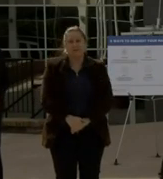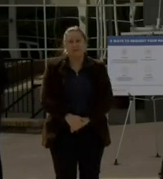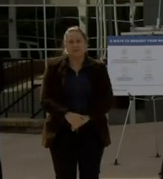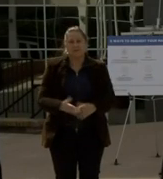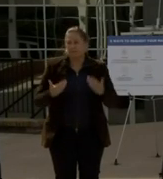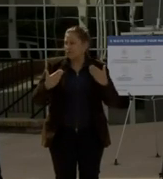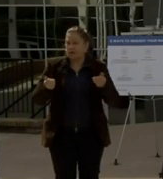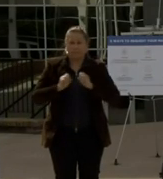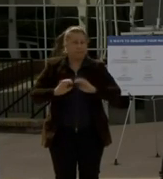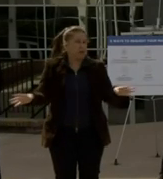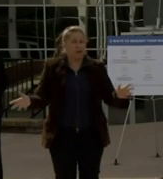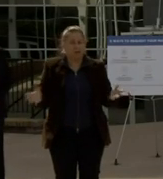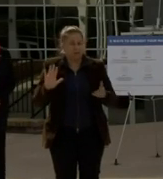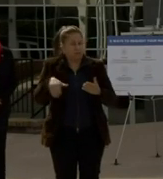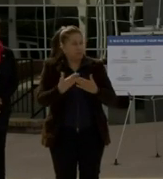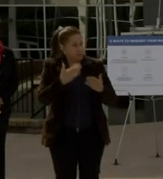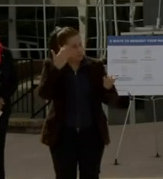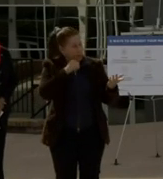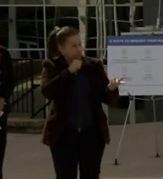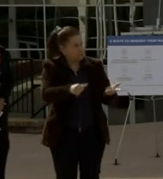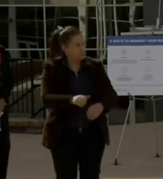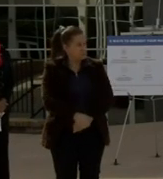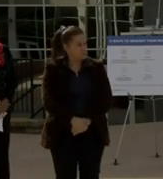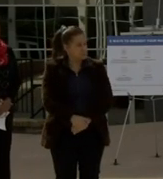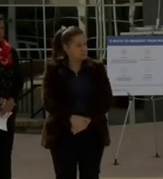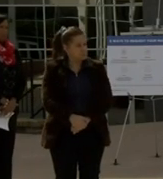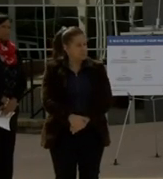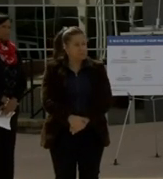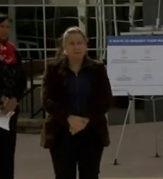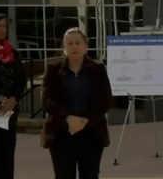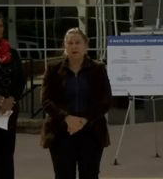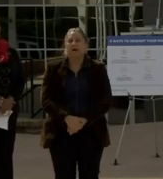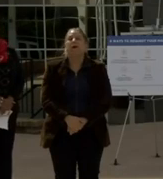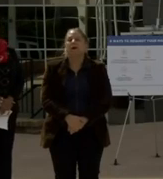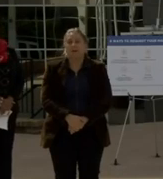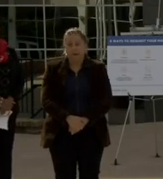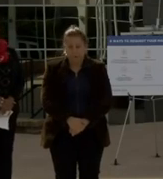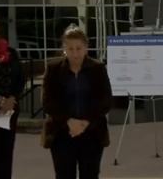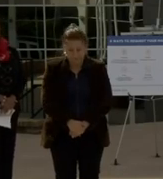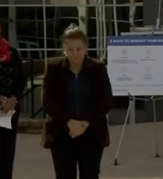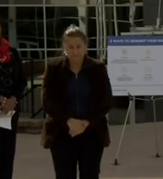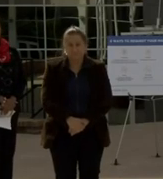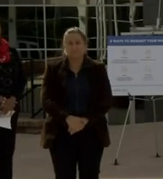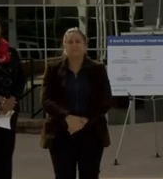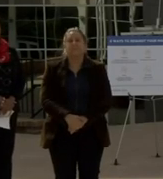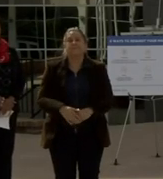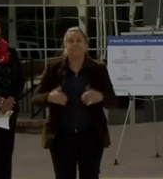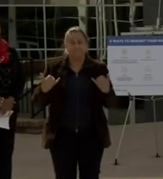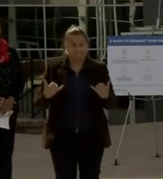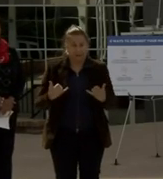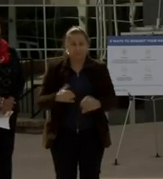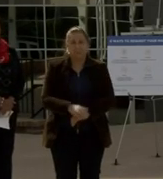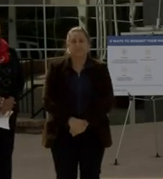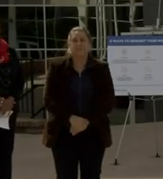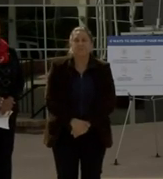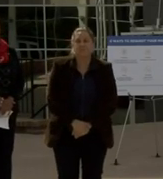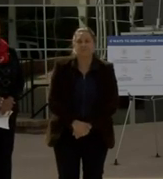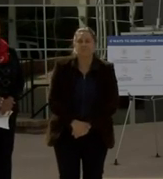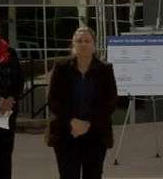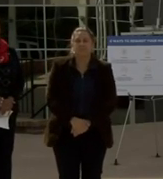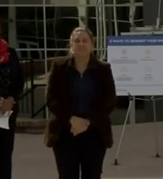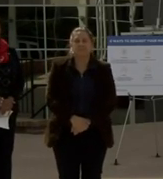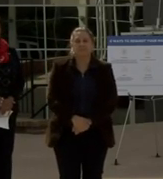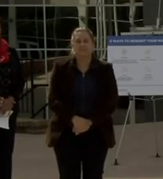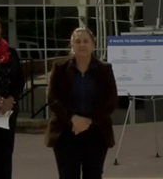The focus at this point is just for where we are right now, and trying to make sure that we're able to ensure